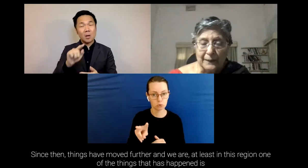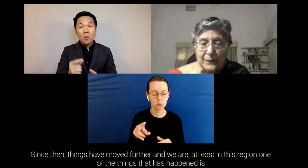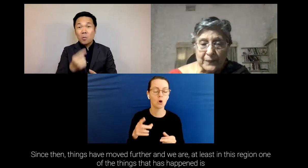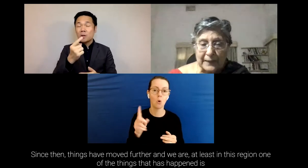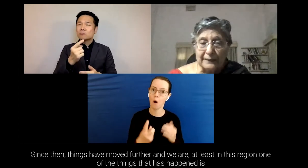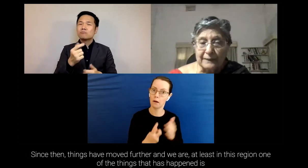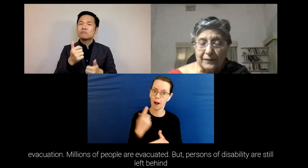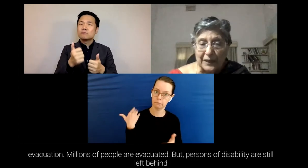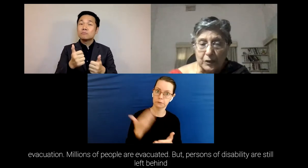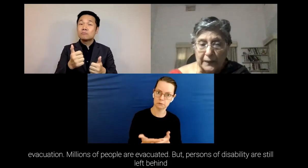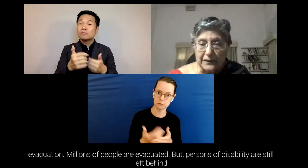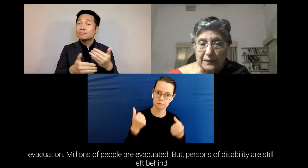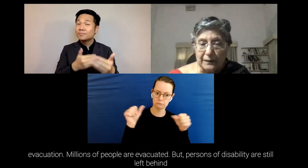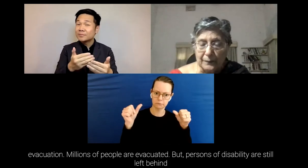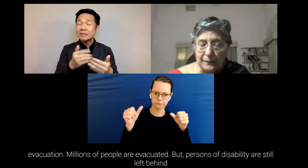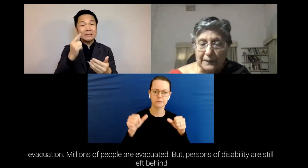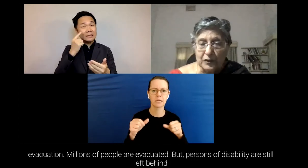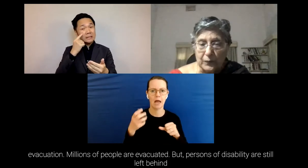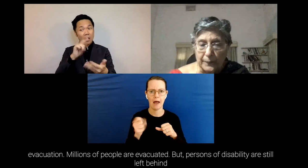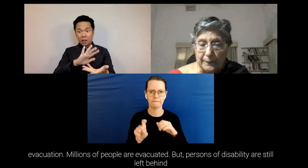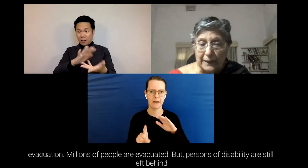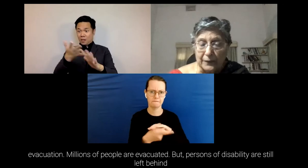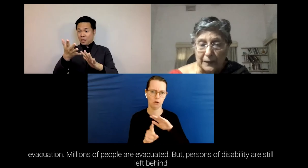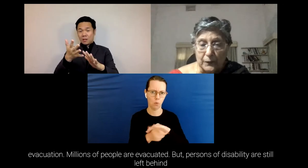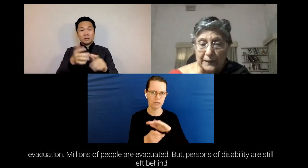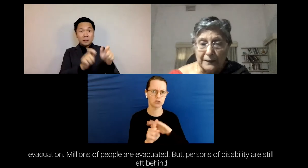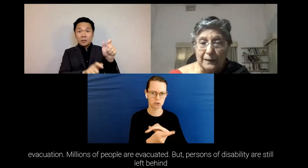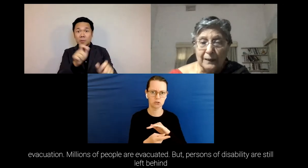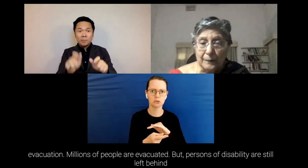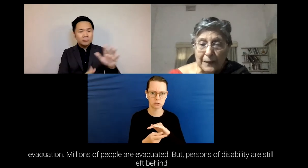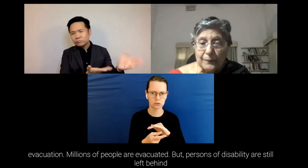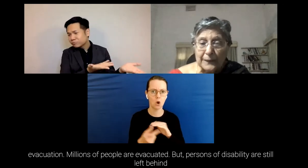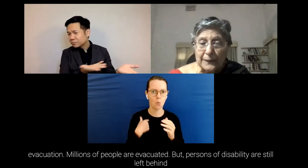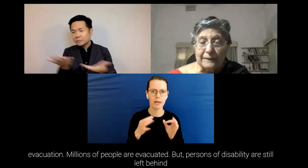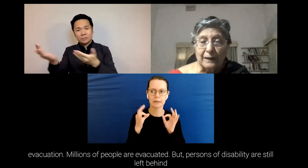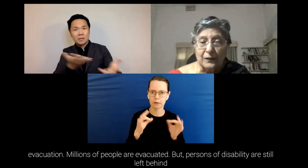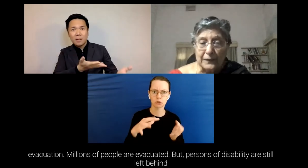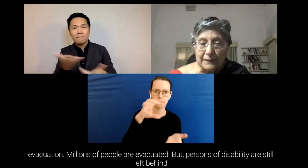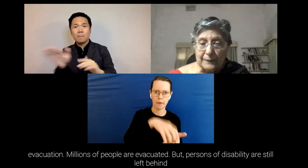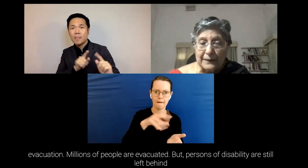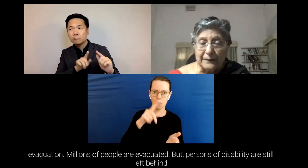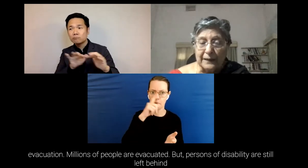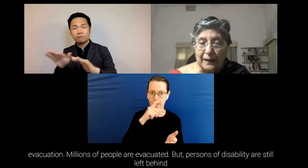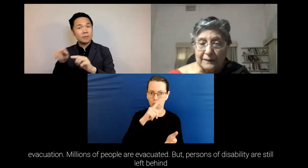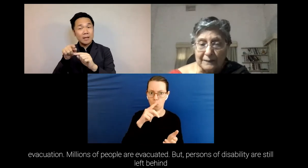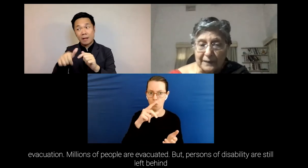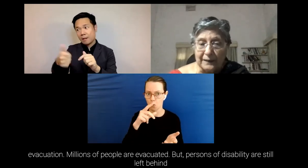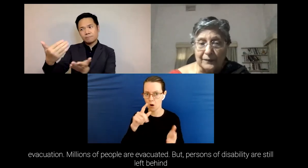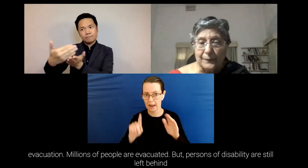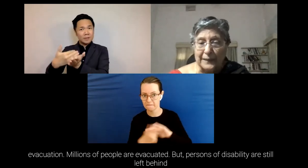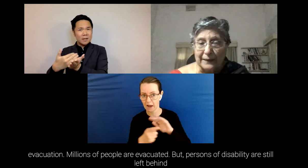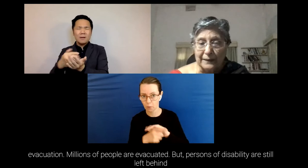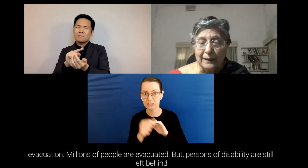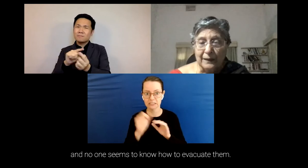happened is evacuation. Millions of people are evacuated, but persons of disability are still